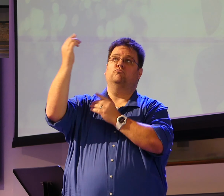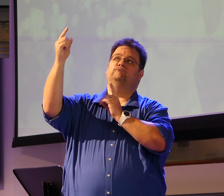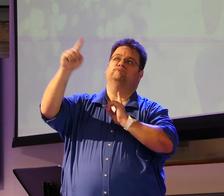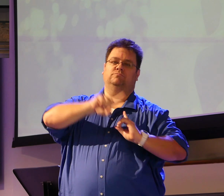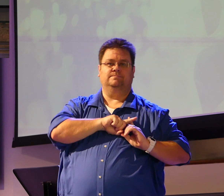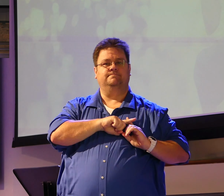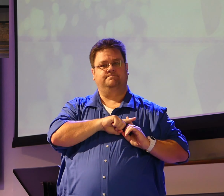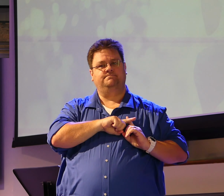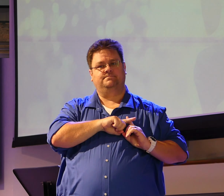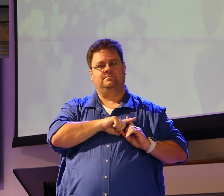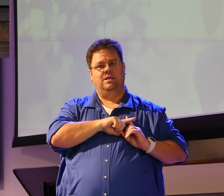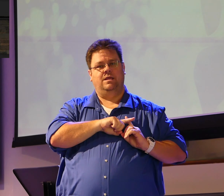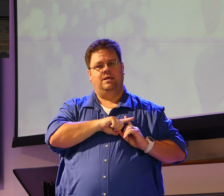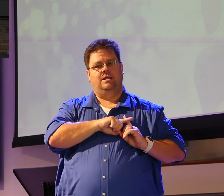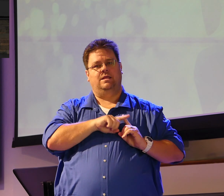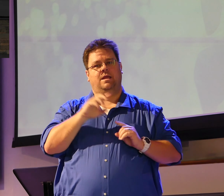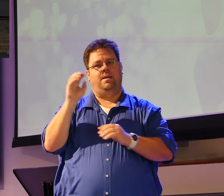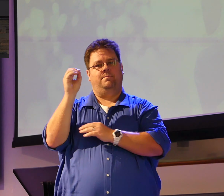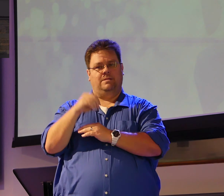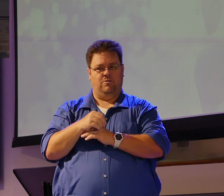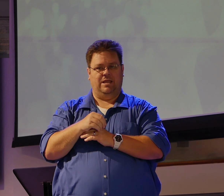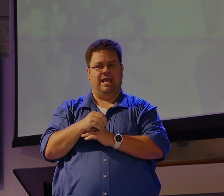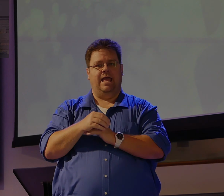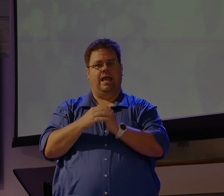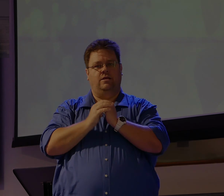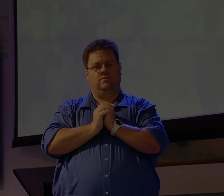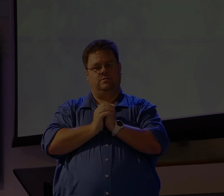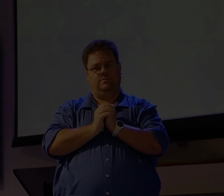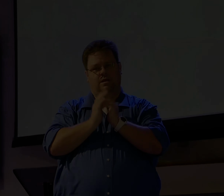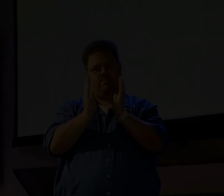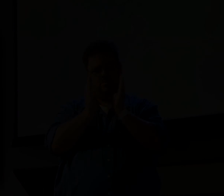how you could know god today let's bow our heads right now and close our eyes thank you thank you for here thank